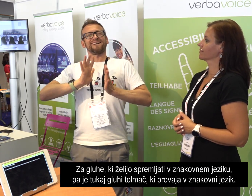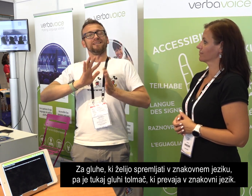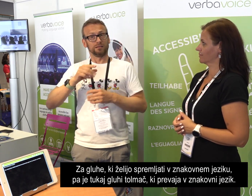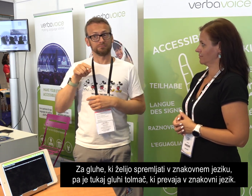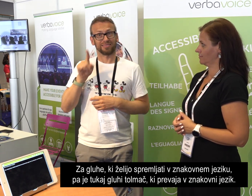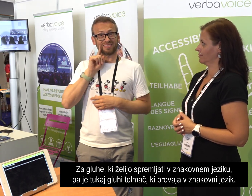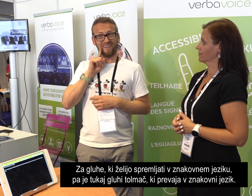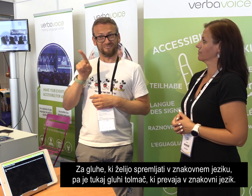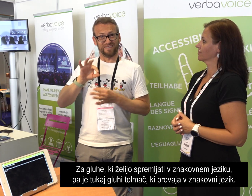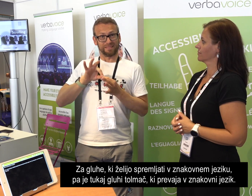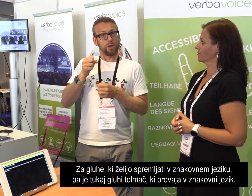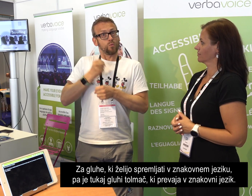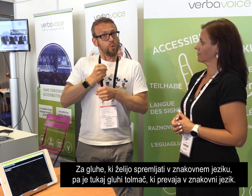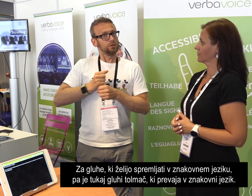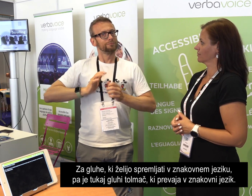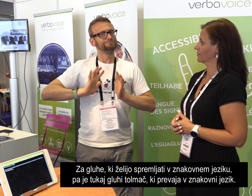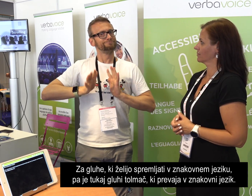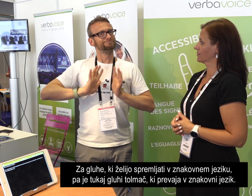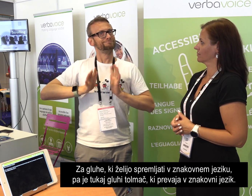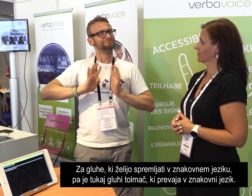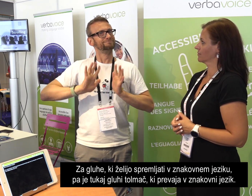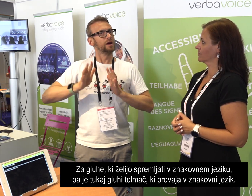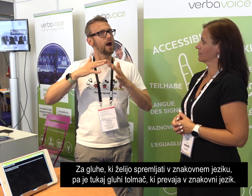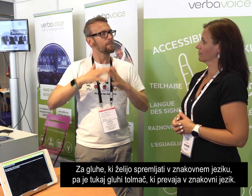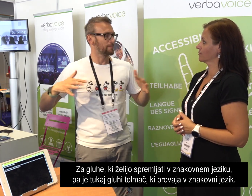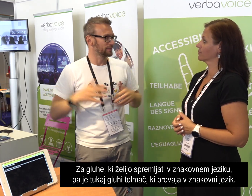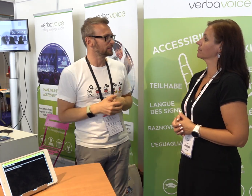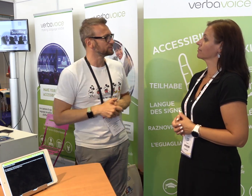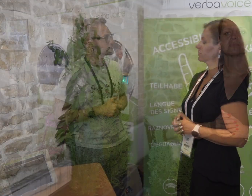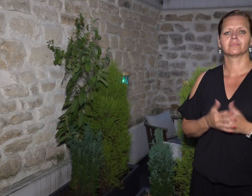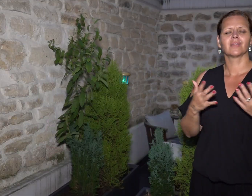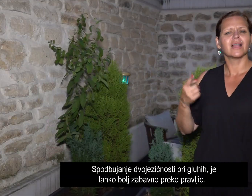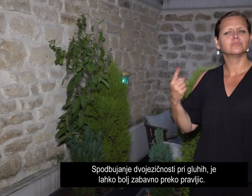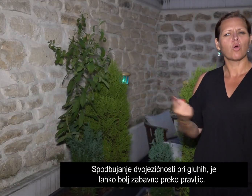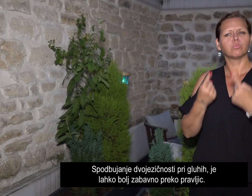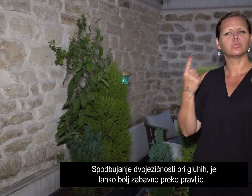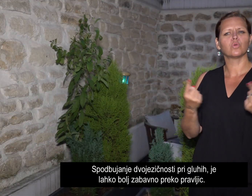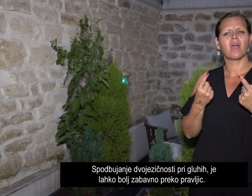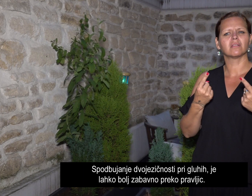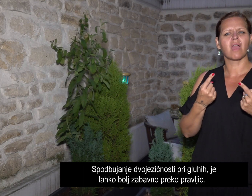cannot speak the sign language, they use text-to-speech. And